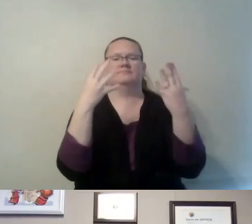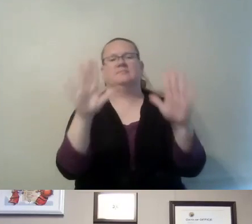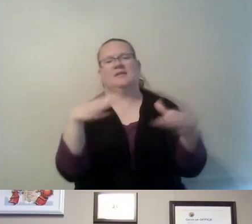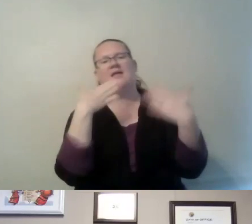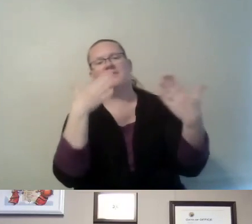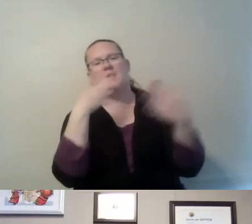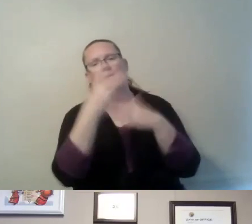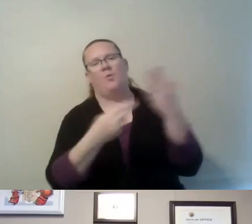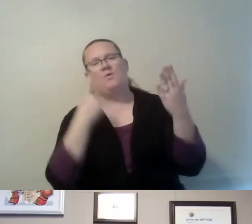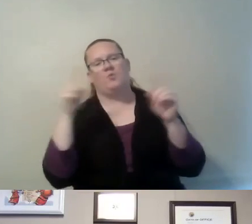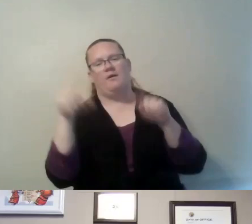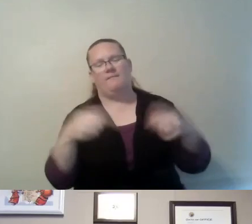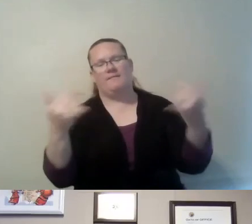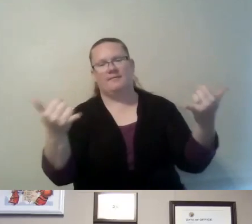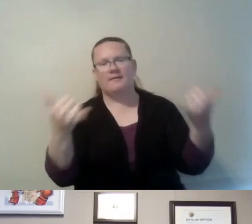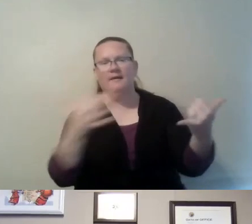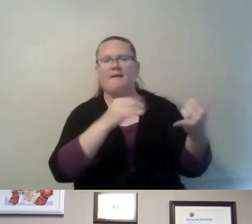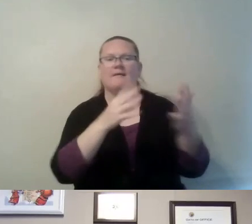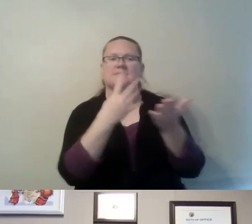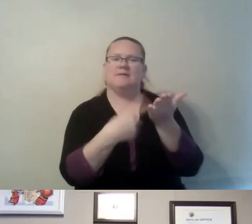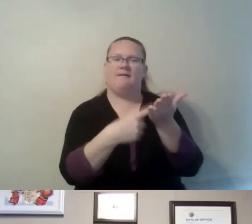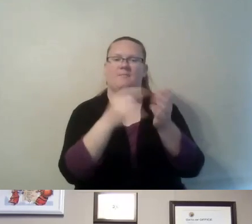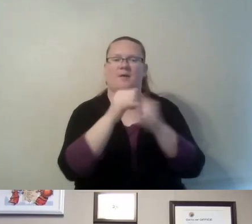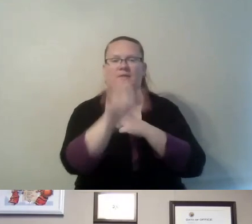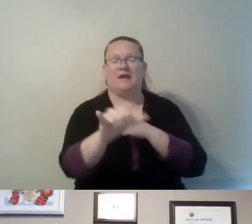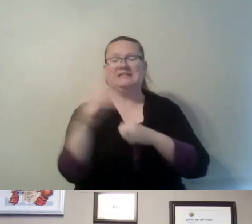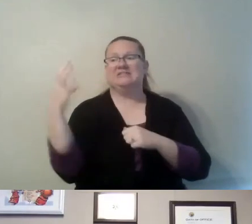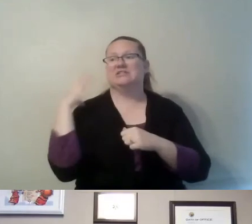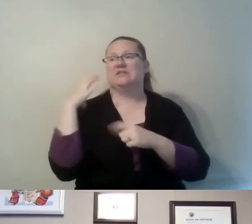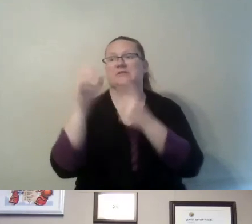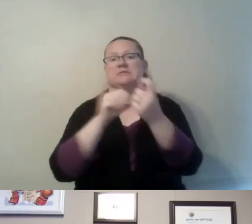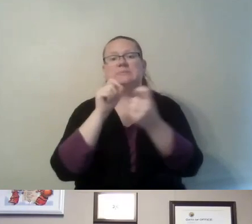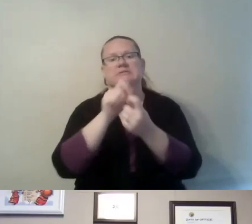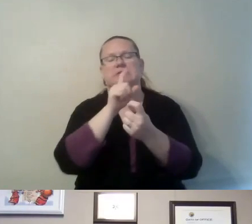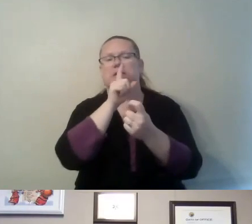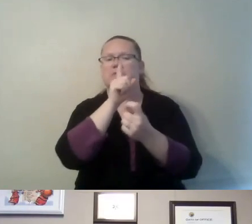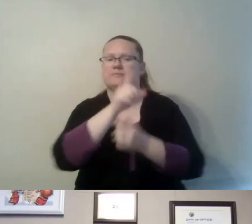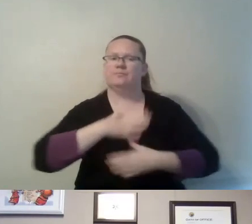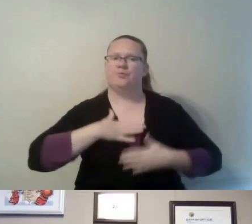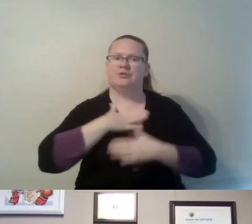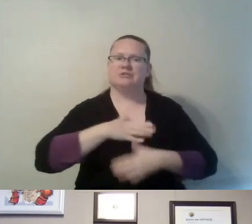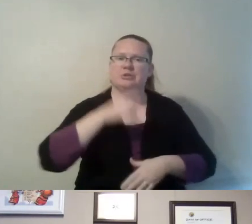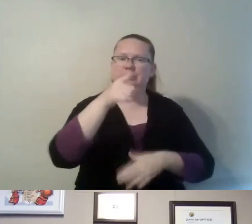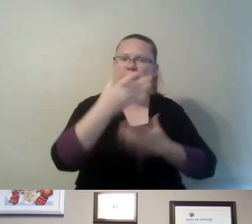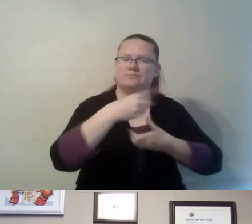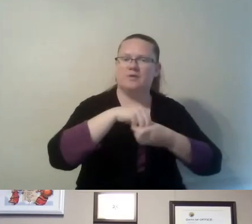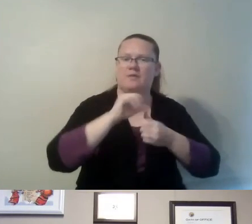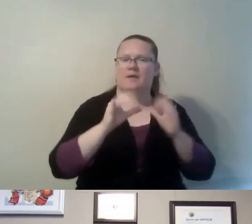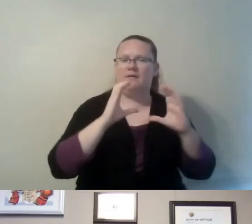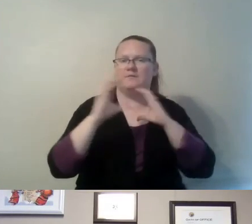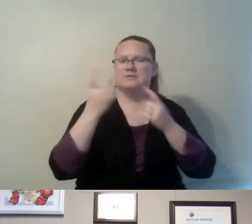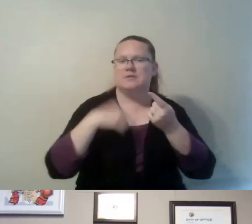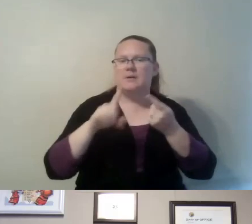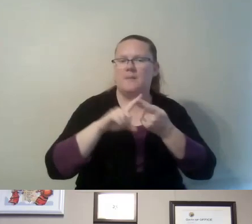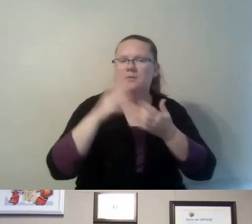being here with us and talking about this. Chief, I especially appreciate you having this conversation with us about some